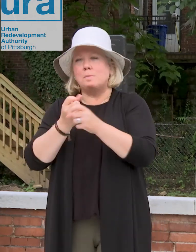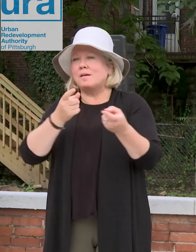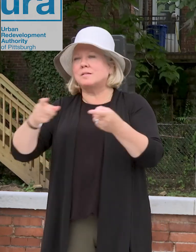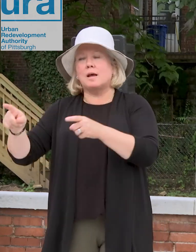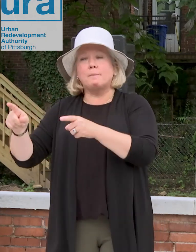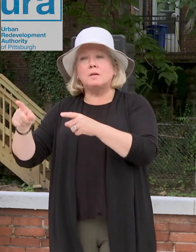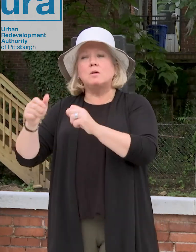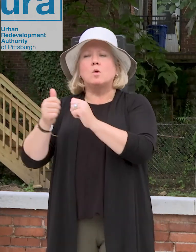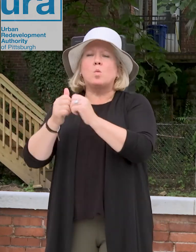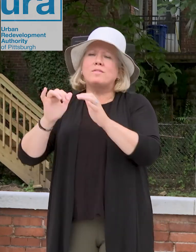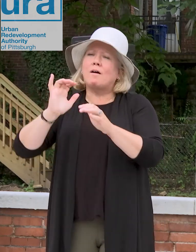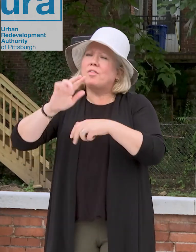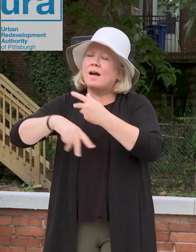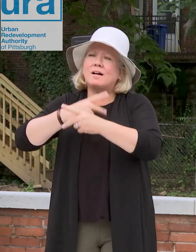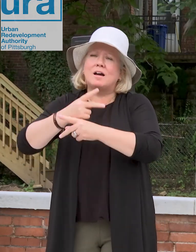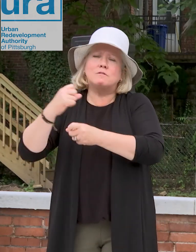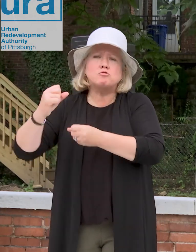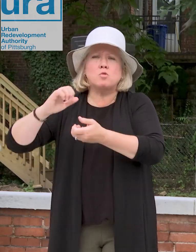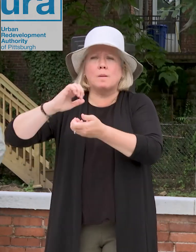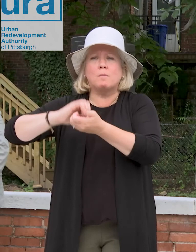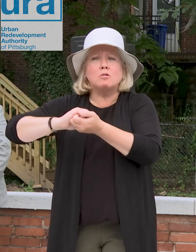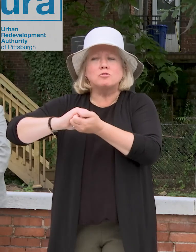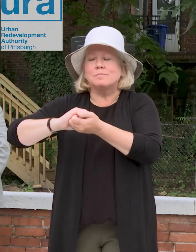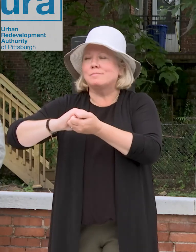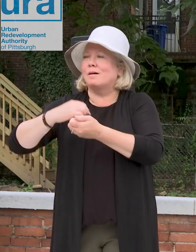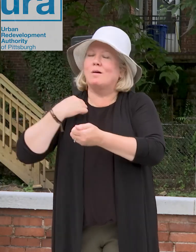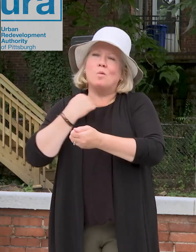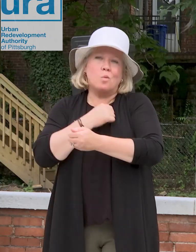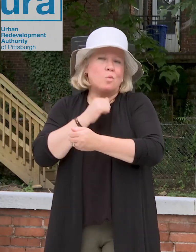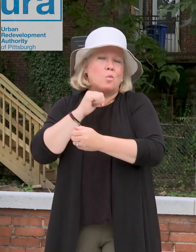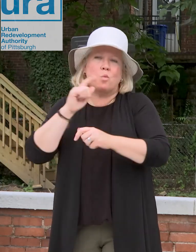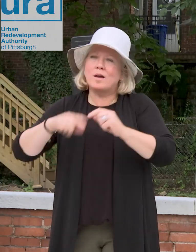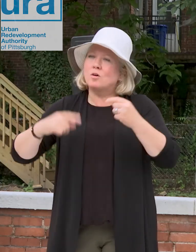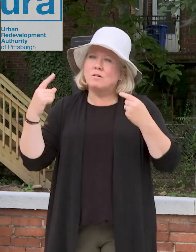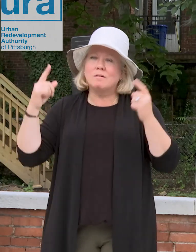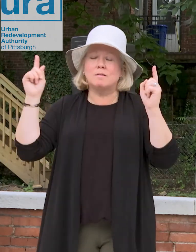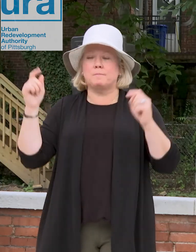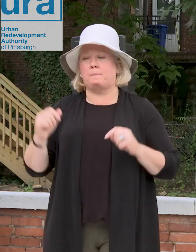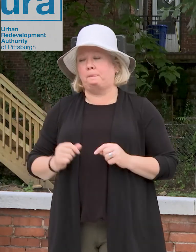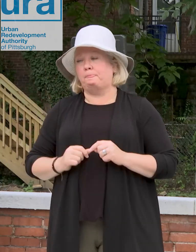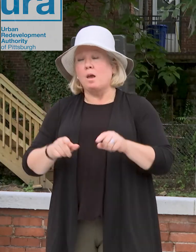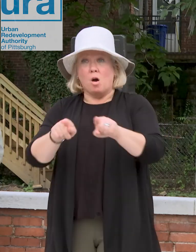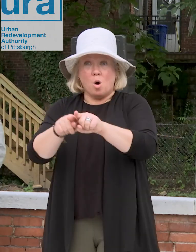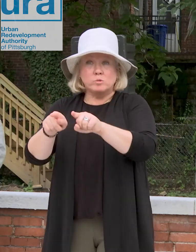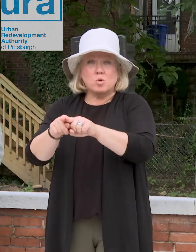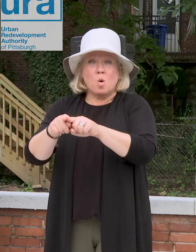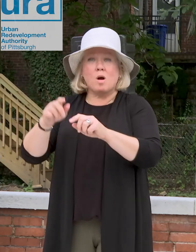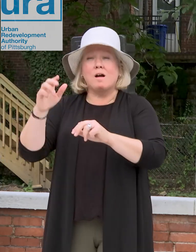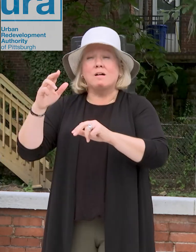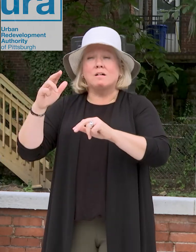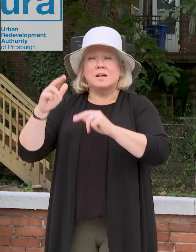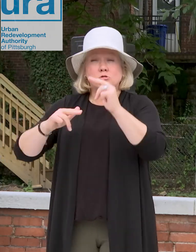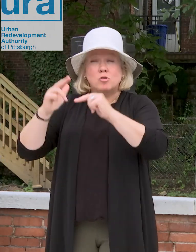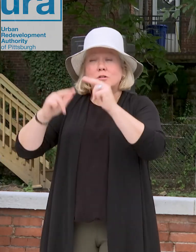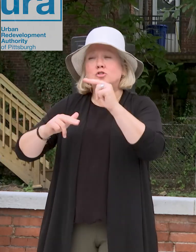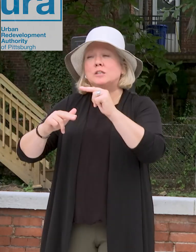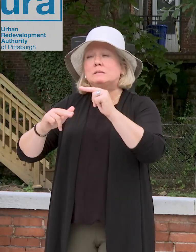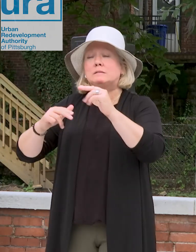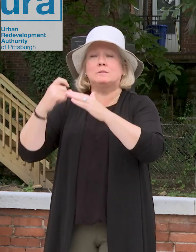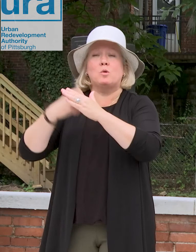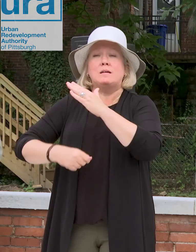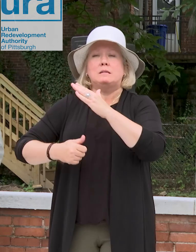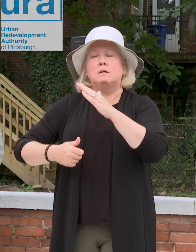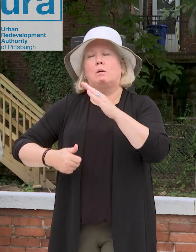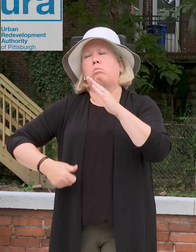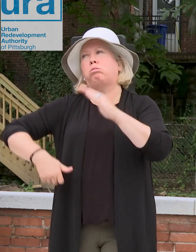work. Also, in addition, we realized the cost of construction has gone through the roof. Prices are going up by somewhere like 200%. I